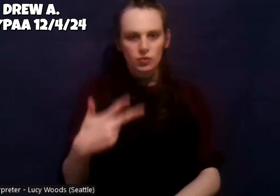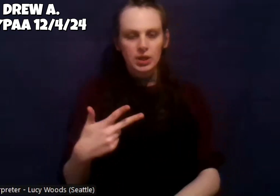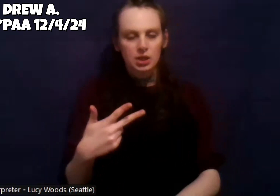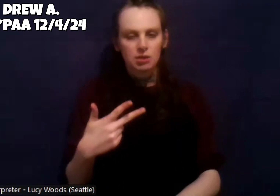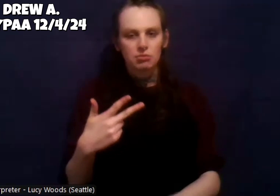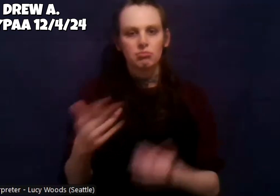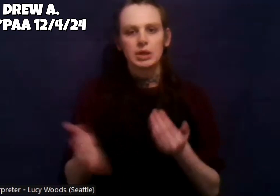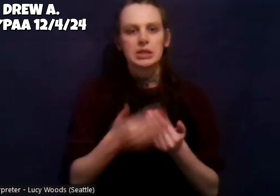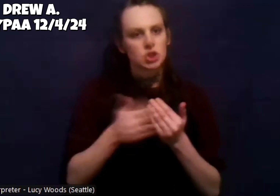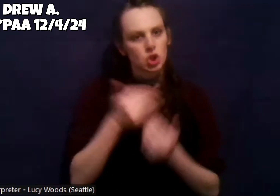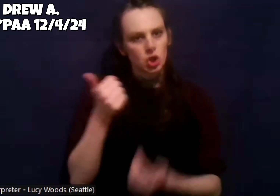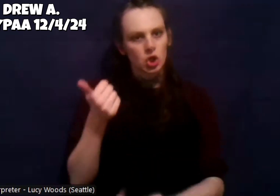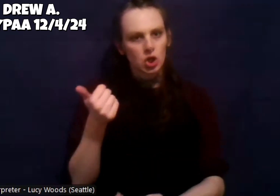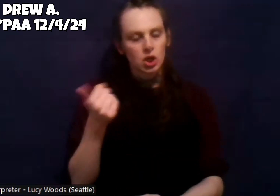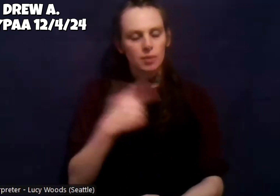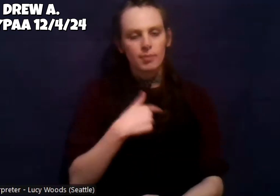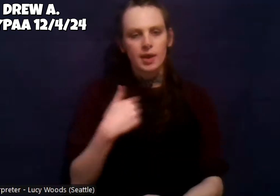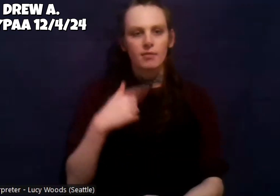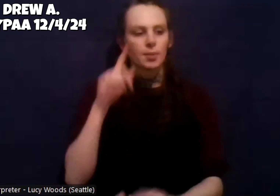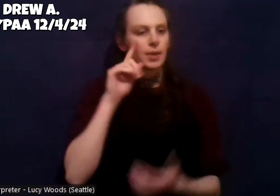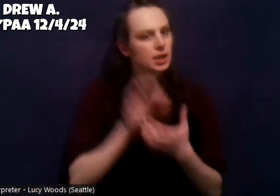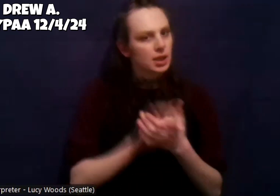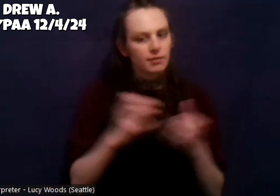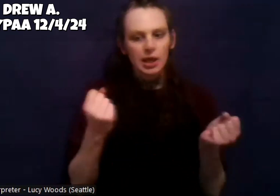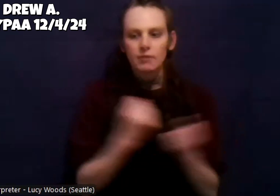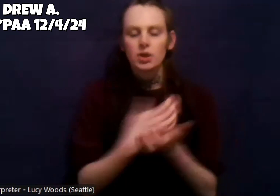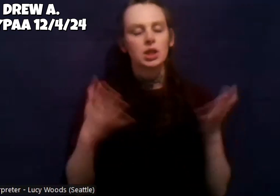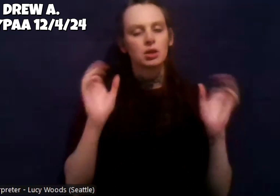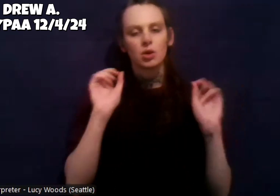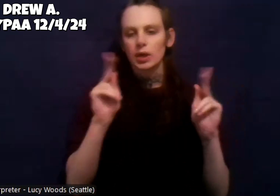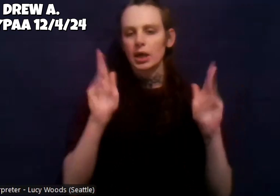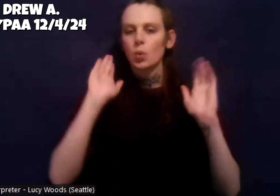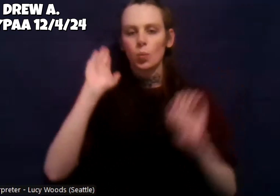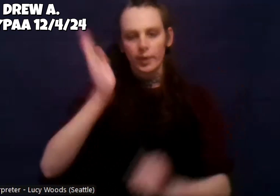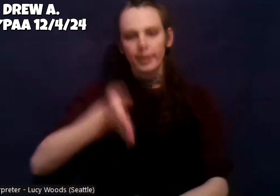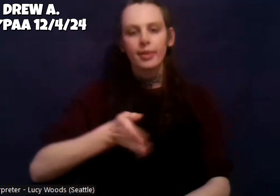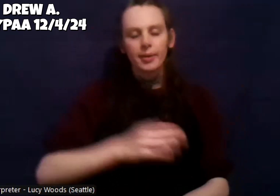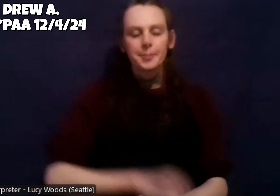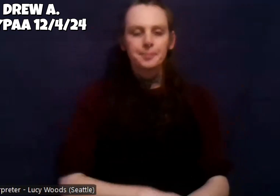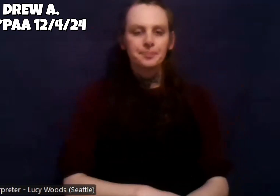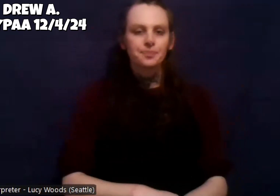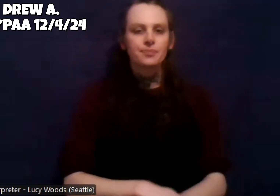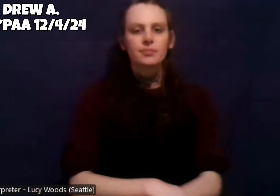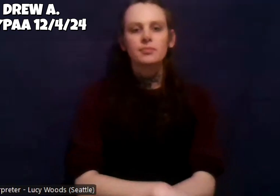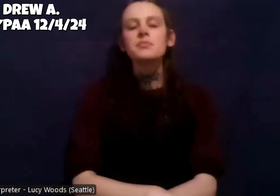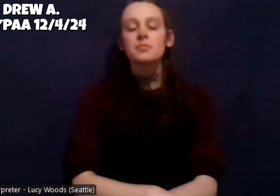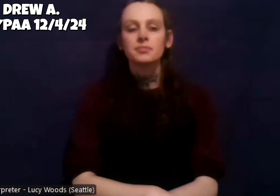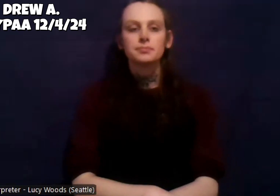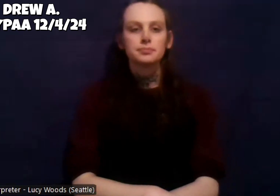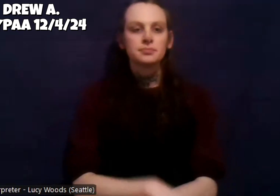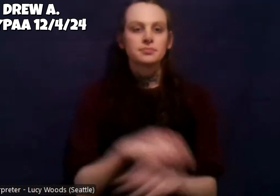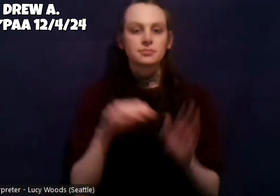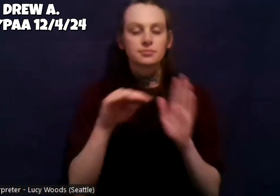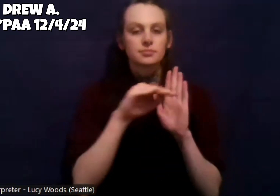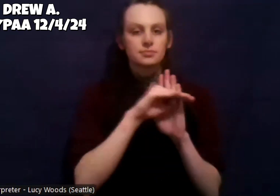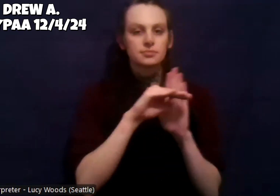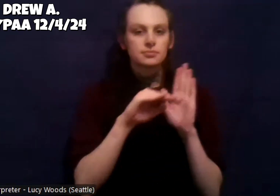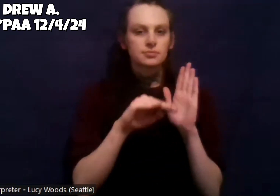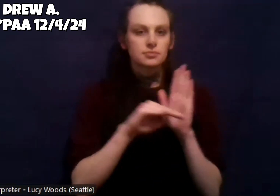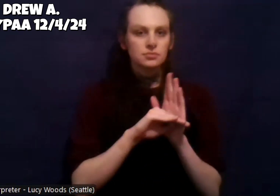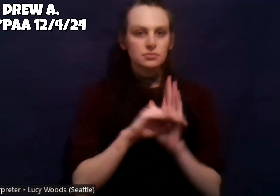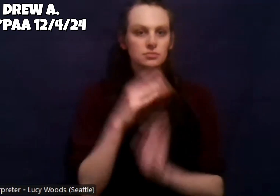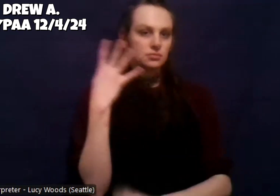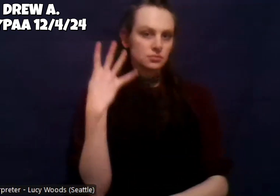I had a belief that like everything was going to be okay. Um, steps four,